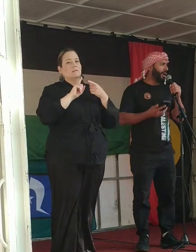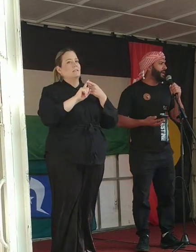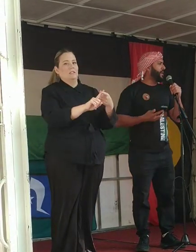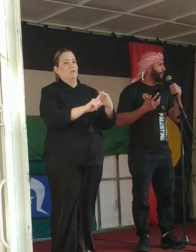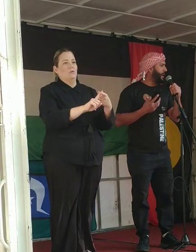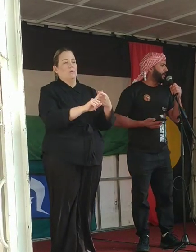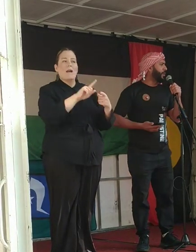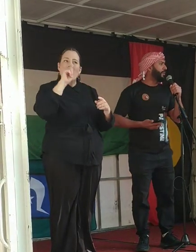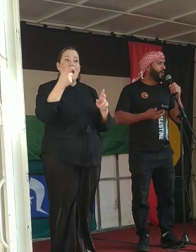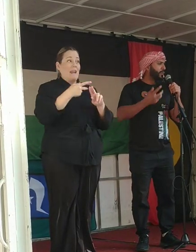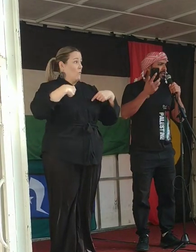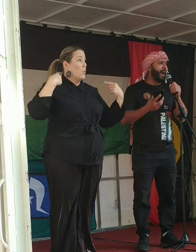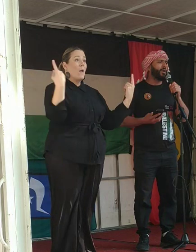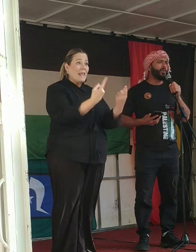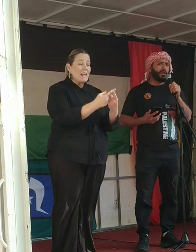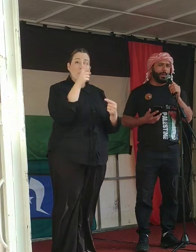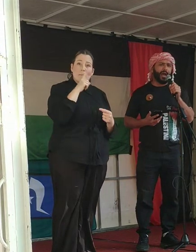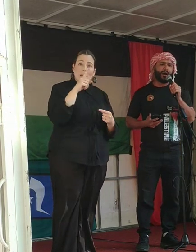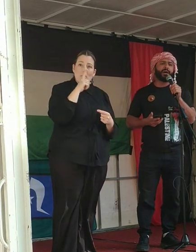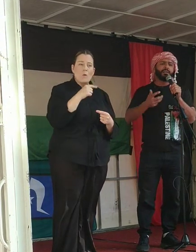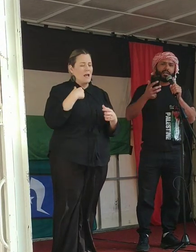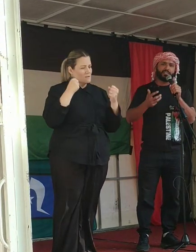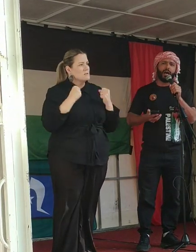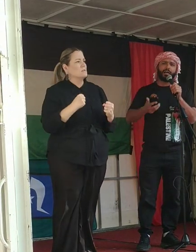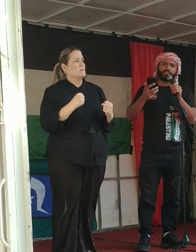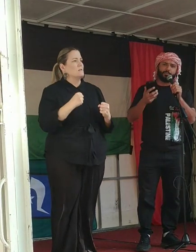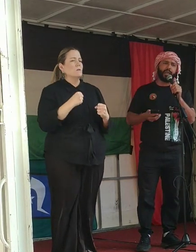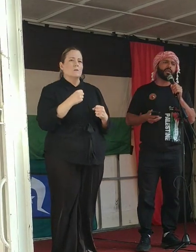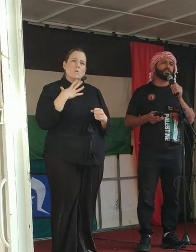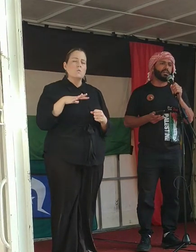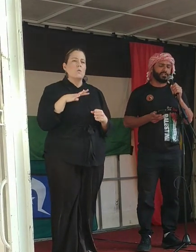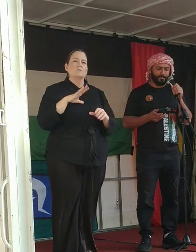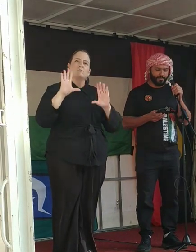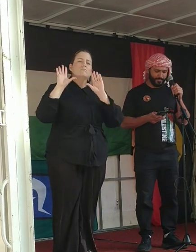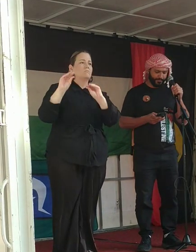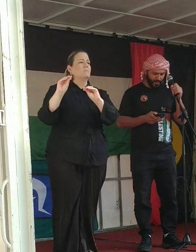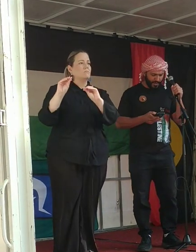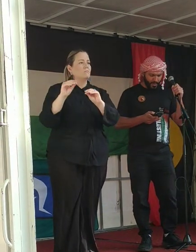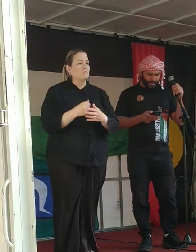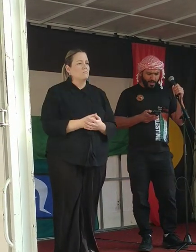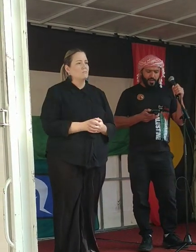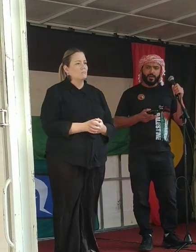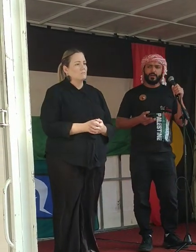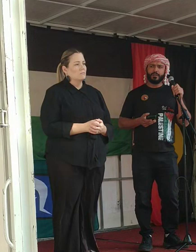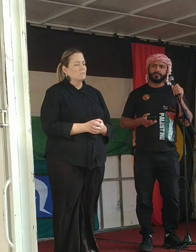if we, the people, with our willpower, decide to bring it to a stop.